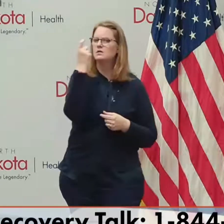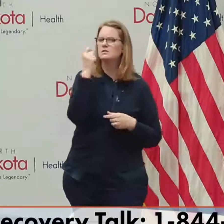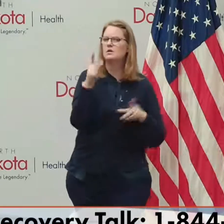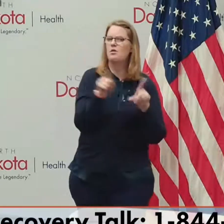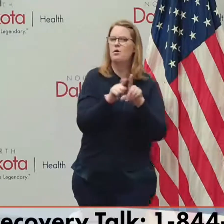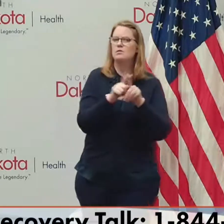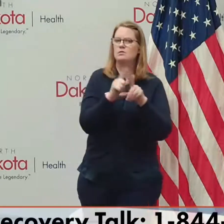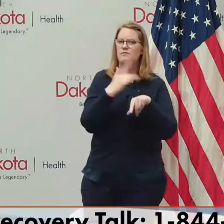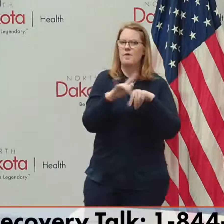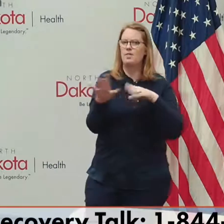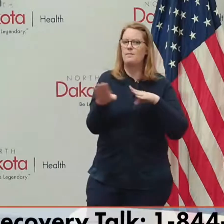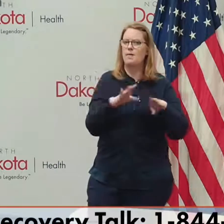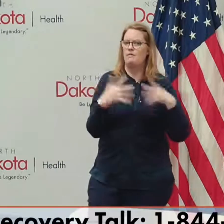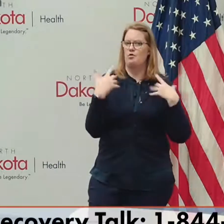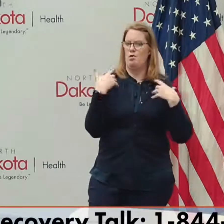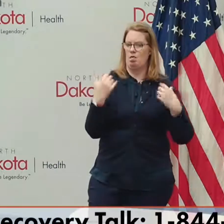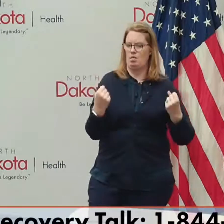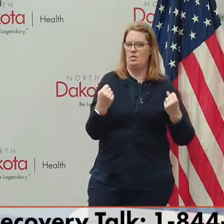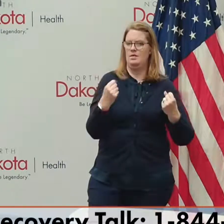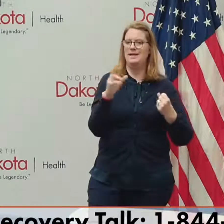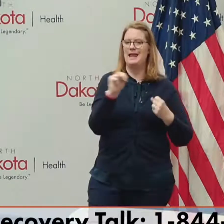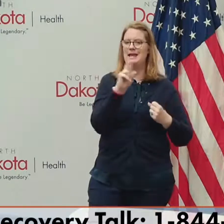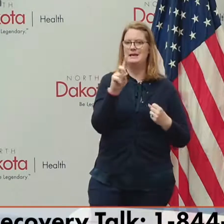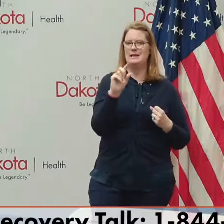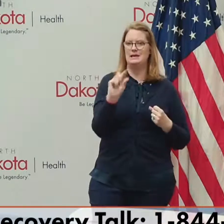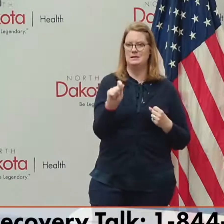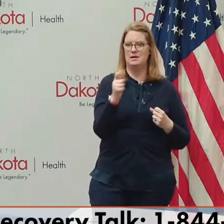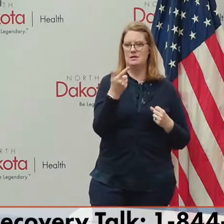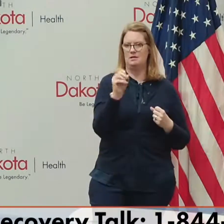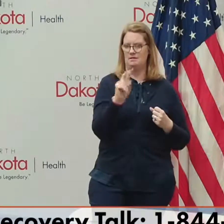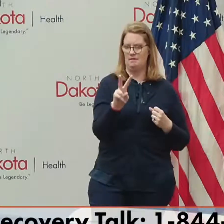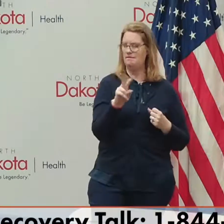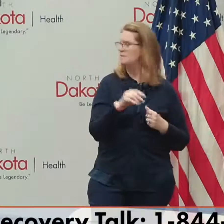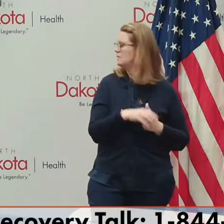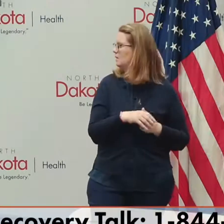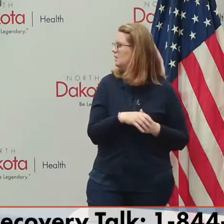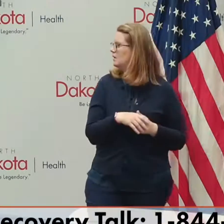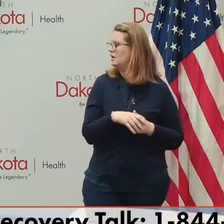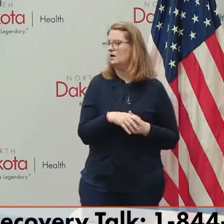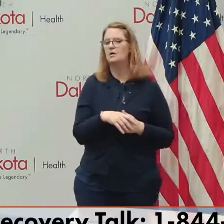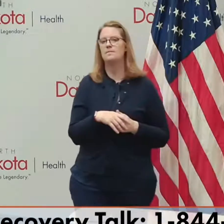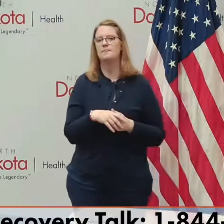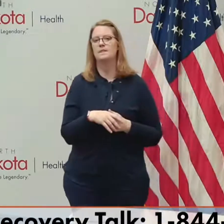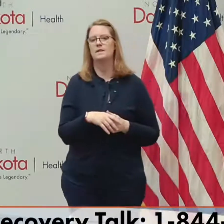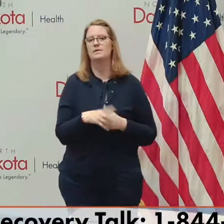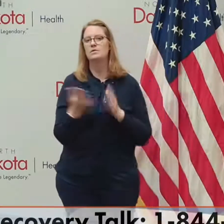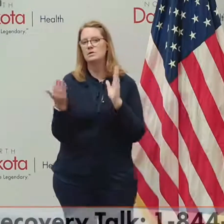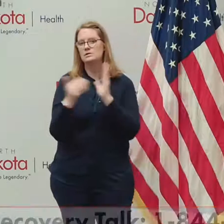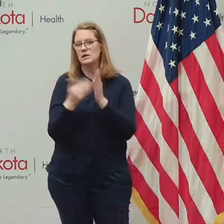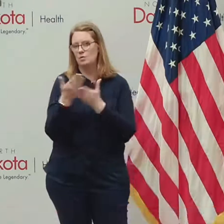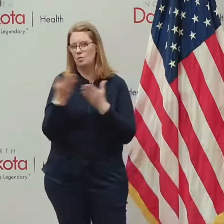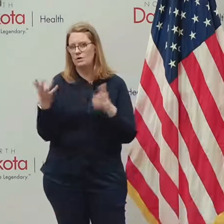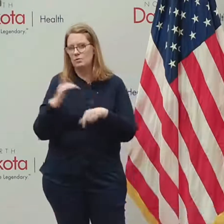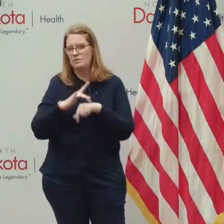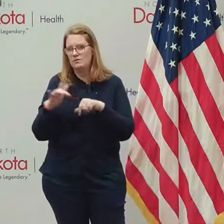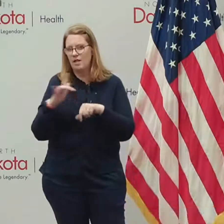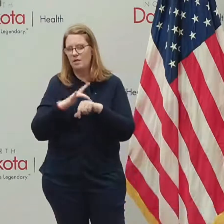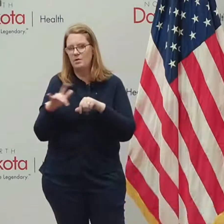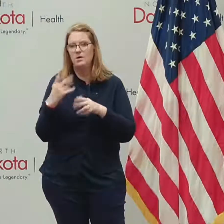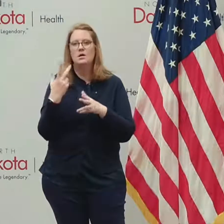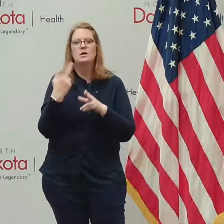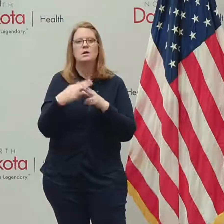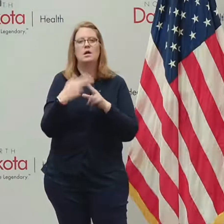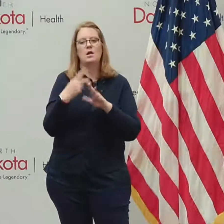through a behavioral health at nd.gov website. Then there's another resource available that I wanted to share with you called